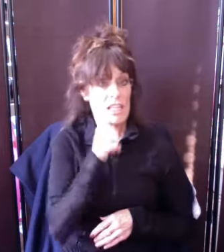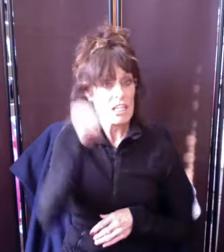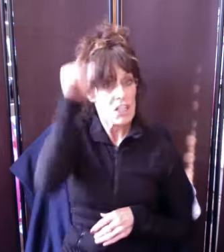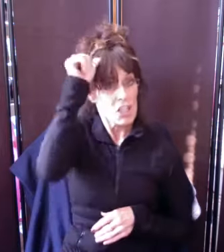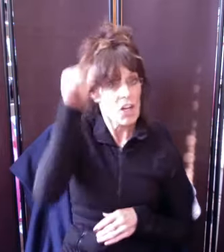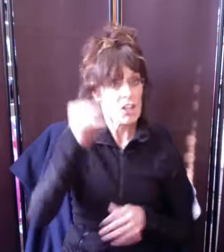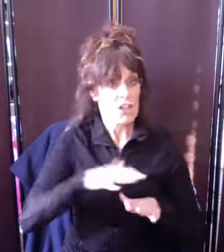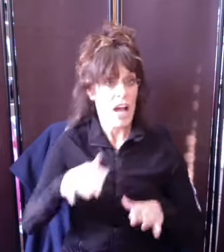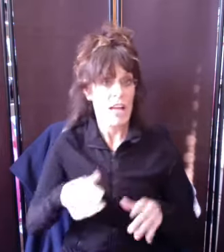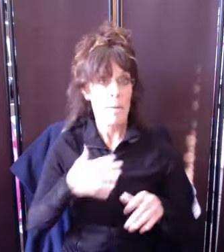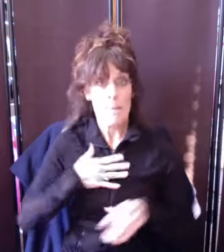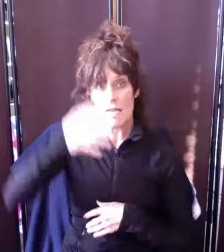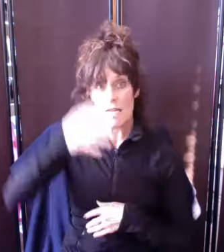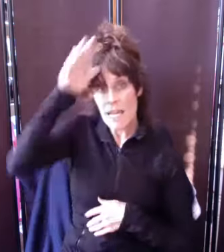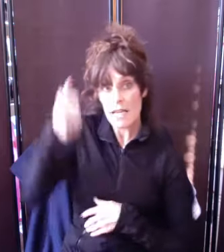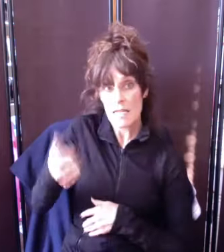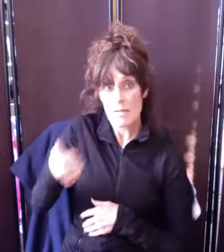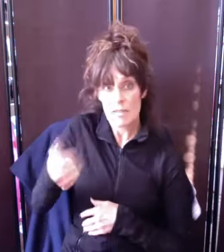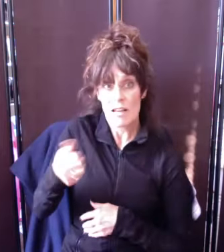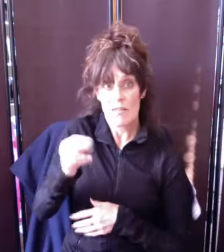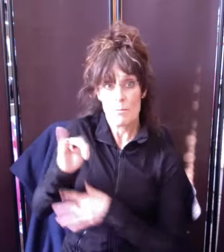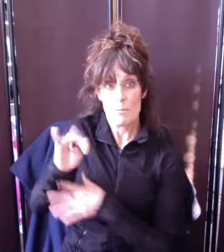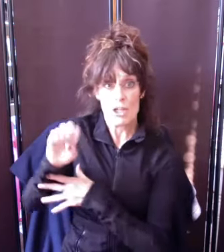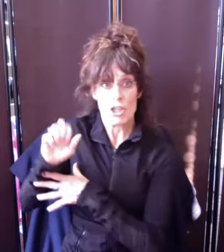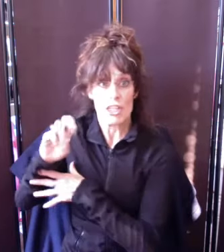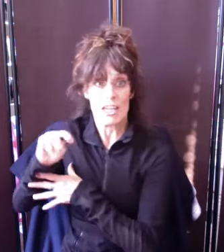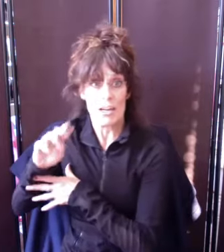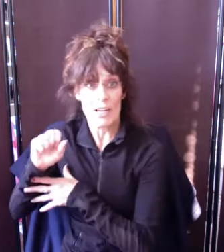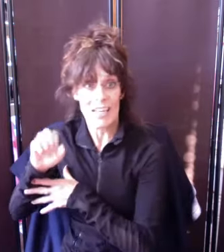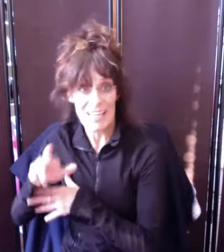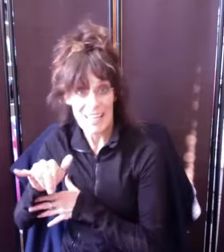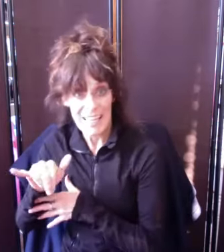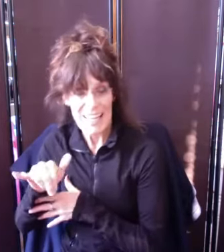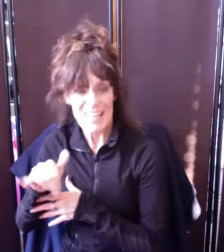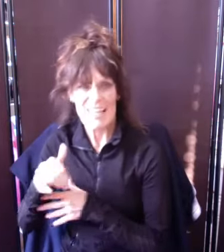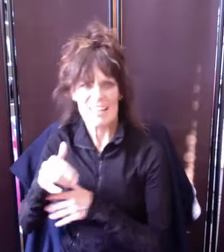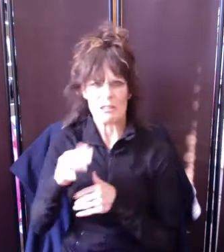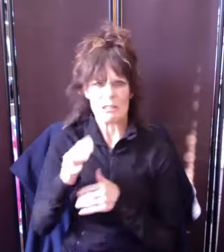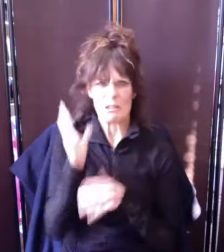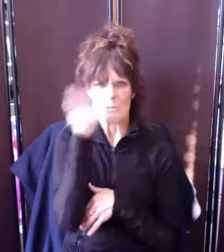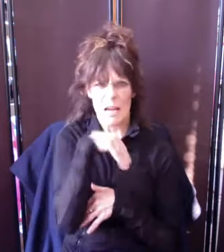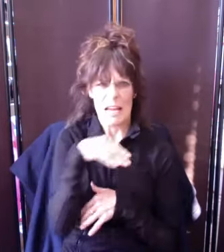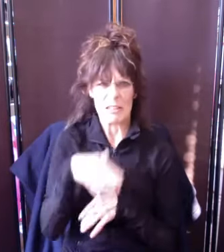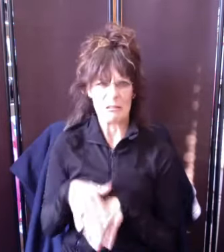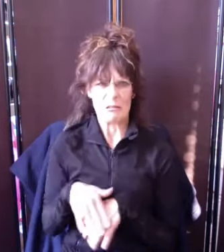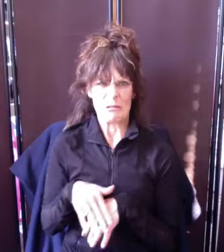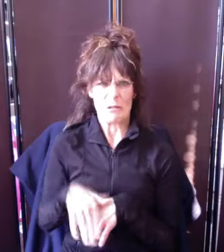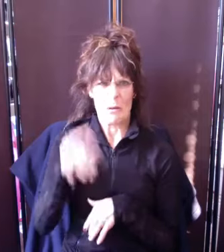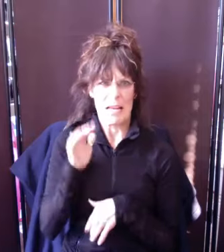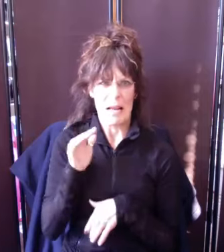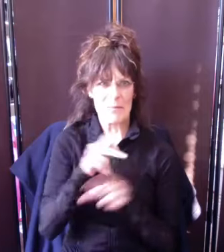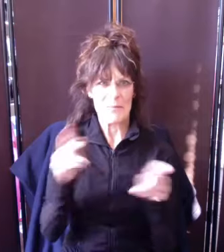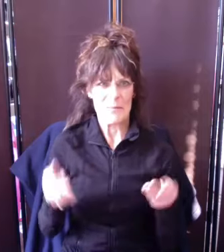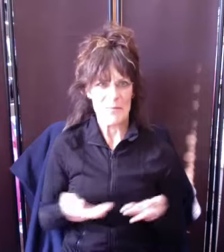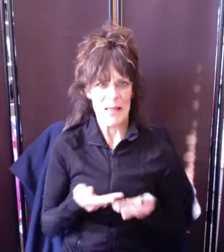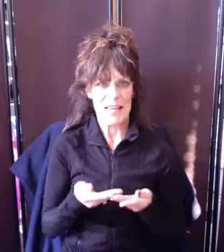from the long line of missionaries, and that made for a strange growing up place. So, you know,